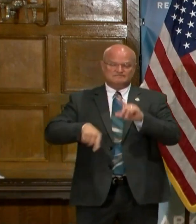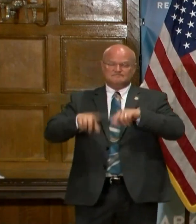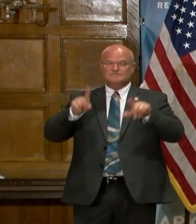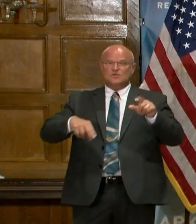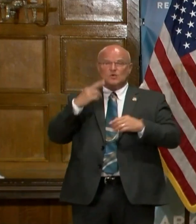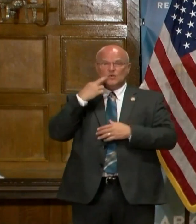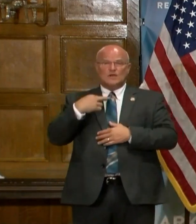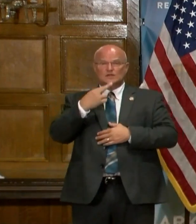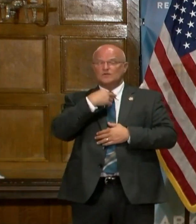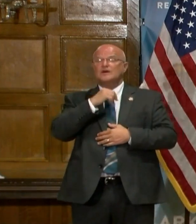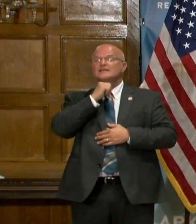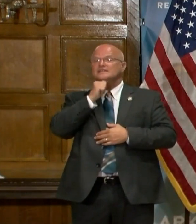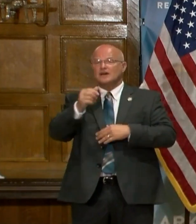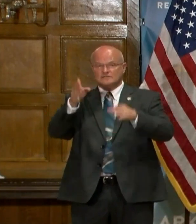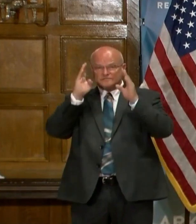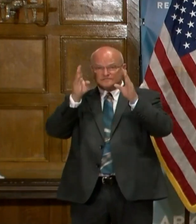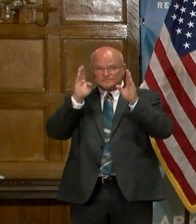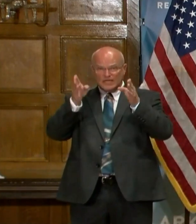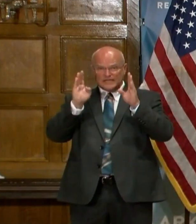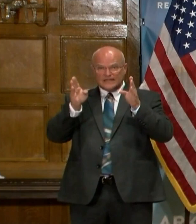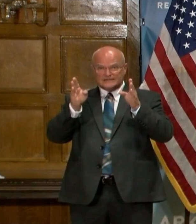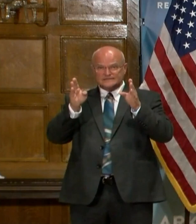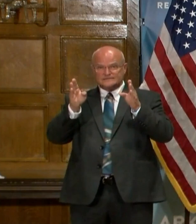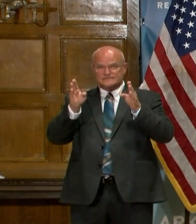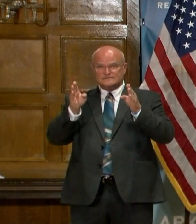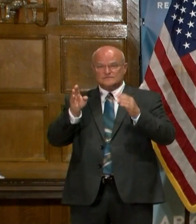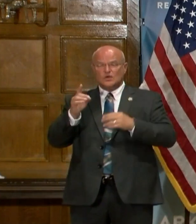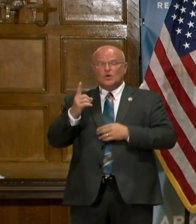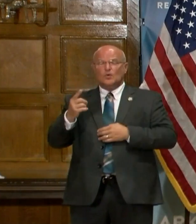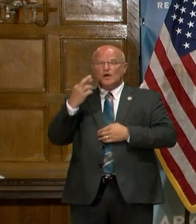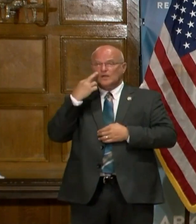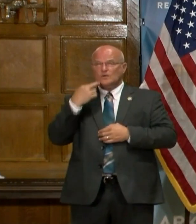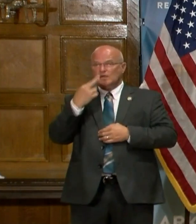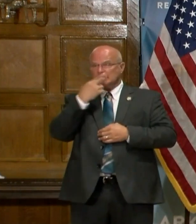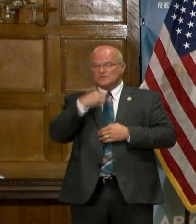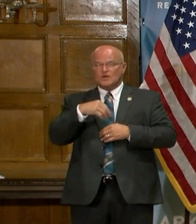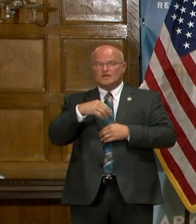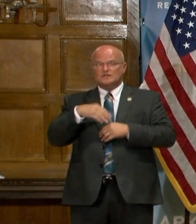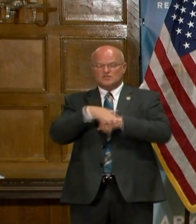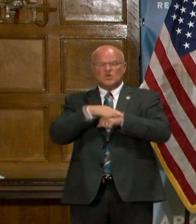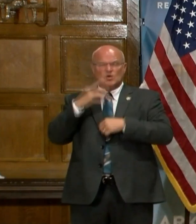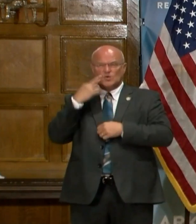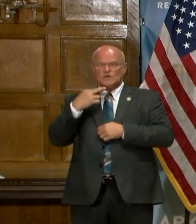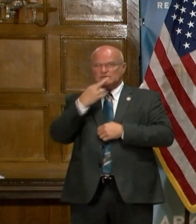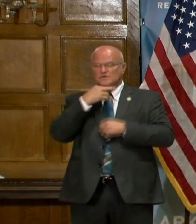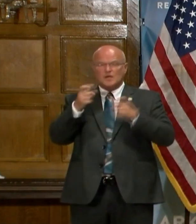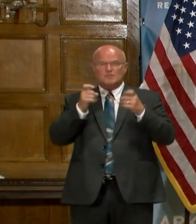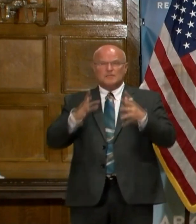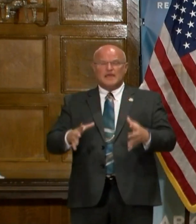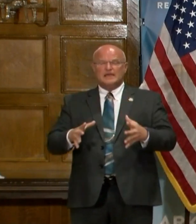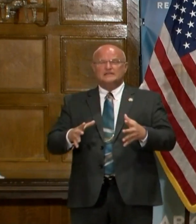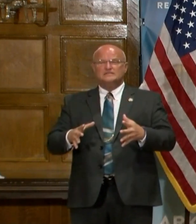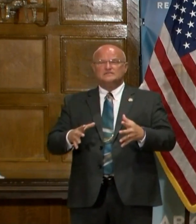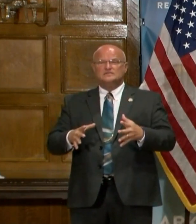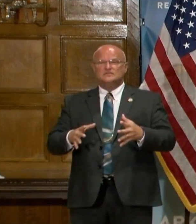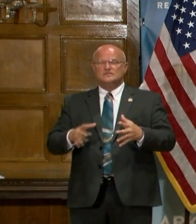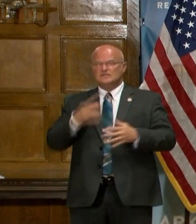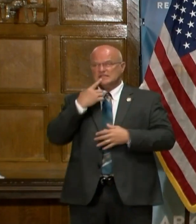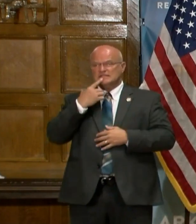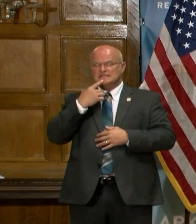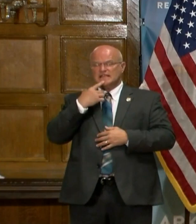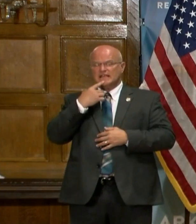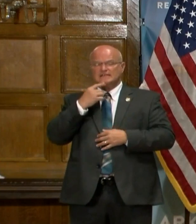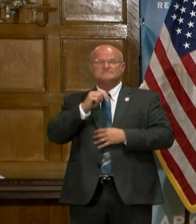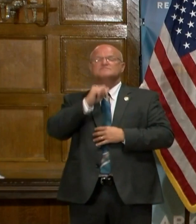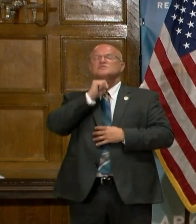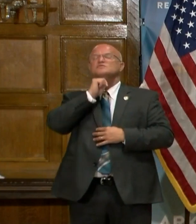restaurants not adhering to those guidelines. One local restaurant manager was even quoted as saying he would